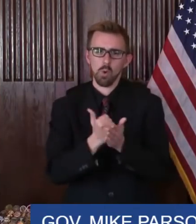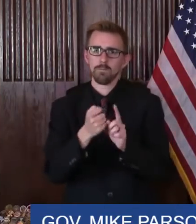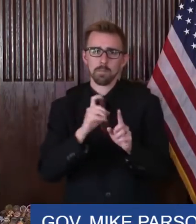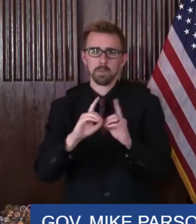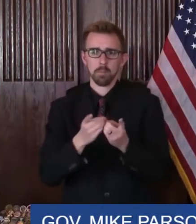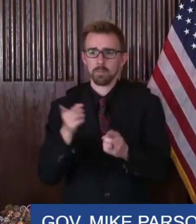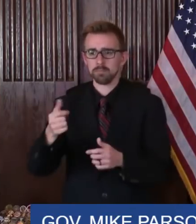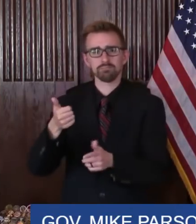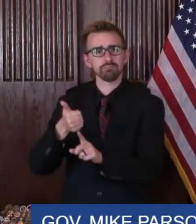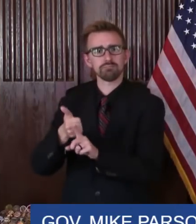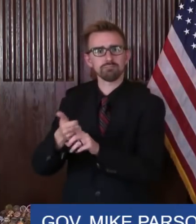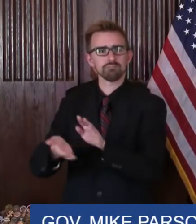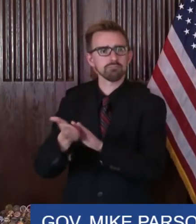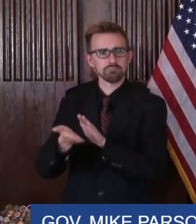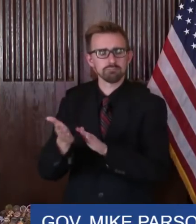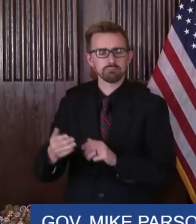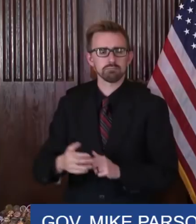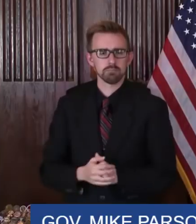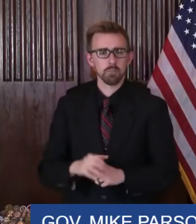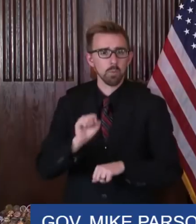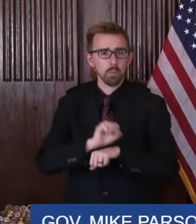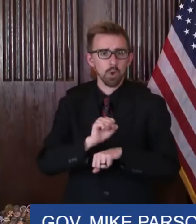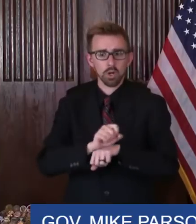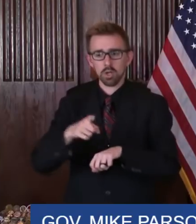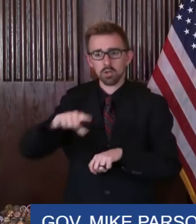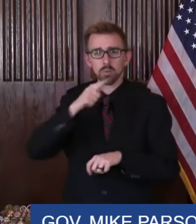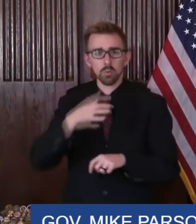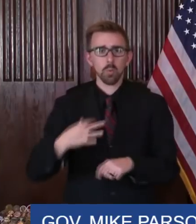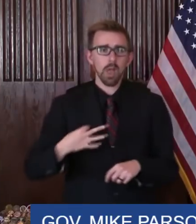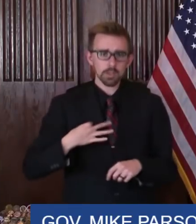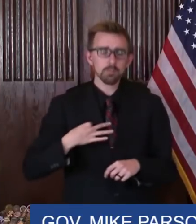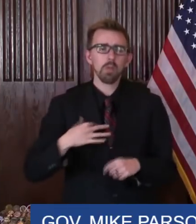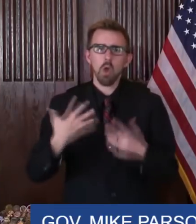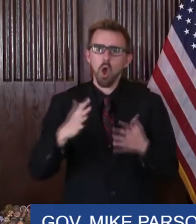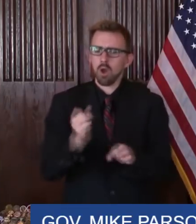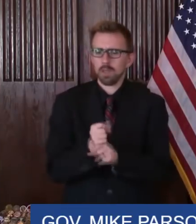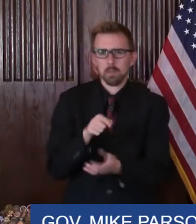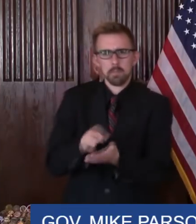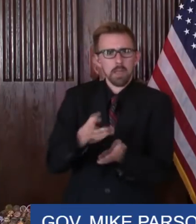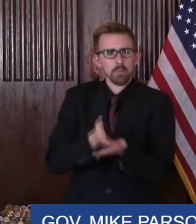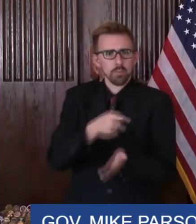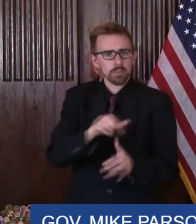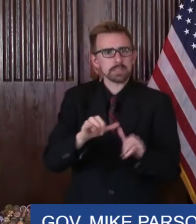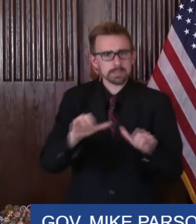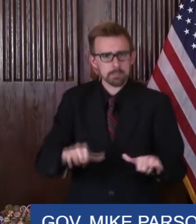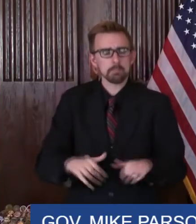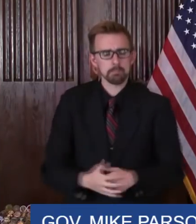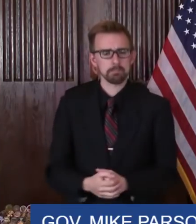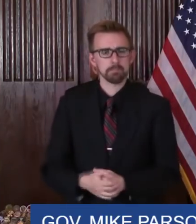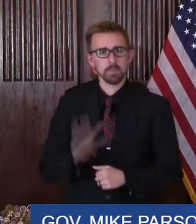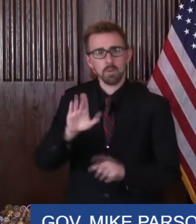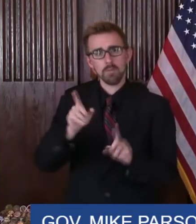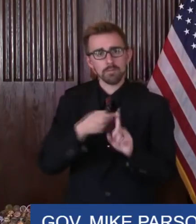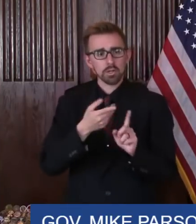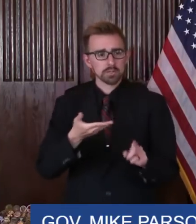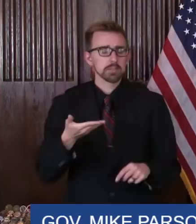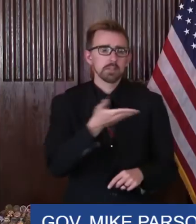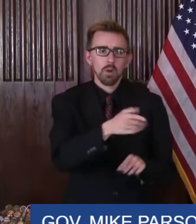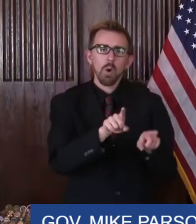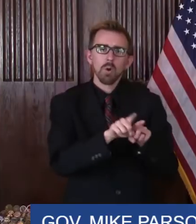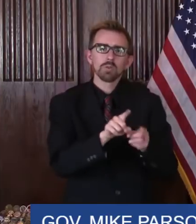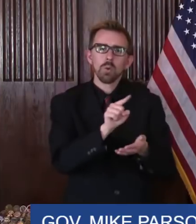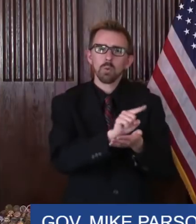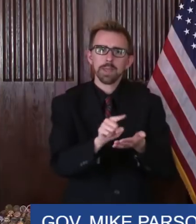department, and eligible workers are already receiving payments through that system. You can file your initial claim there as well as your